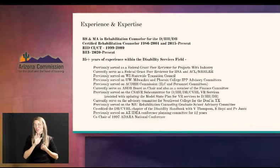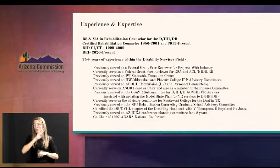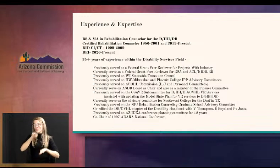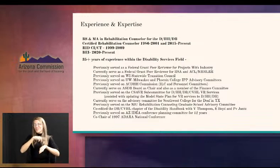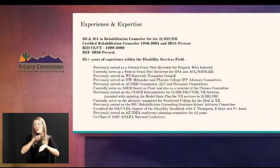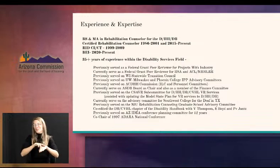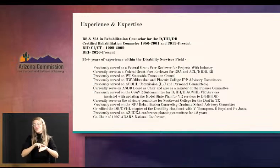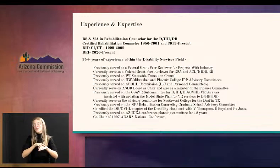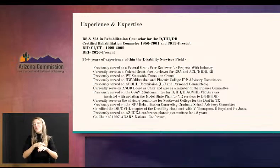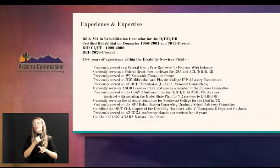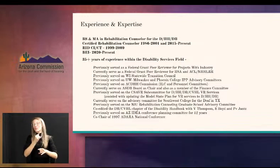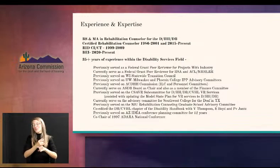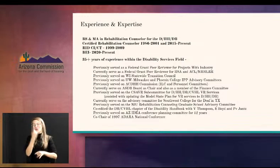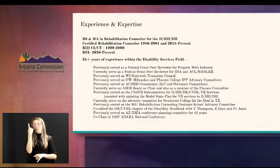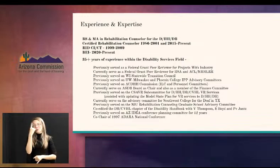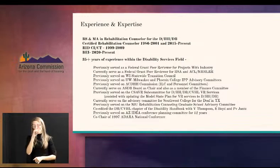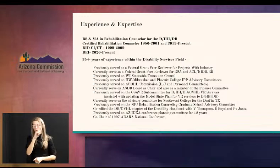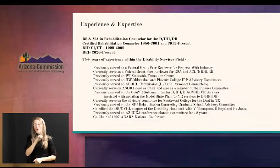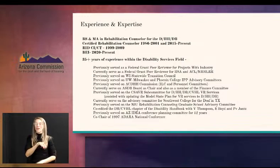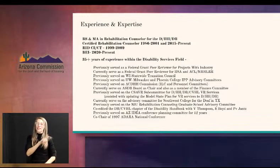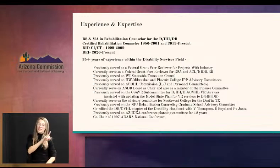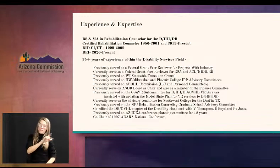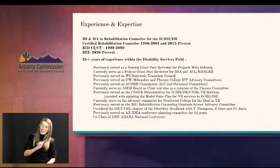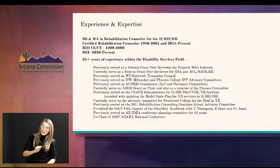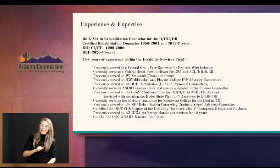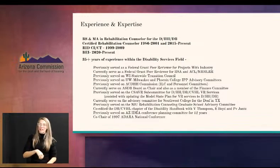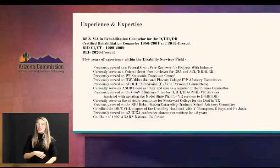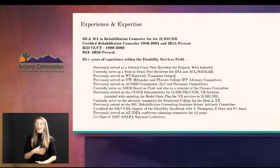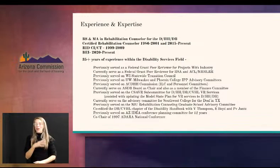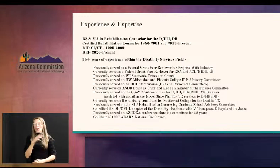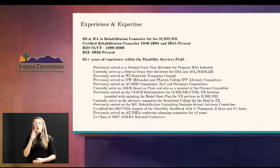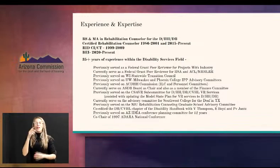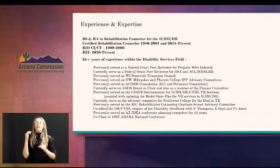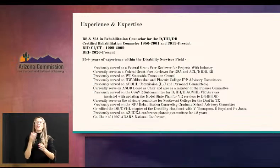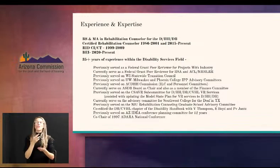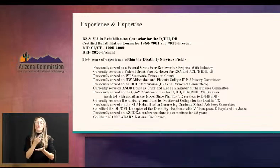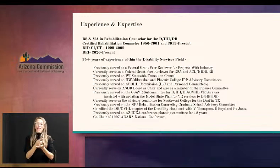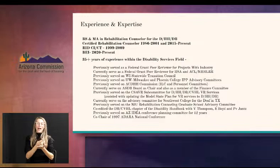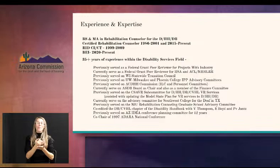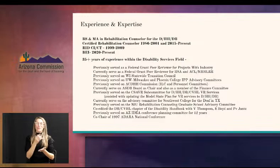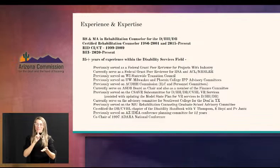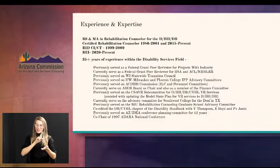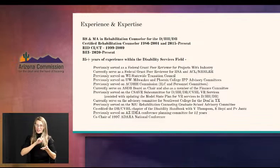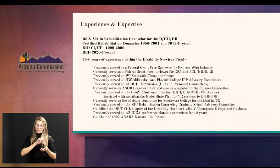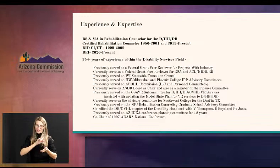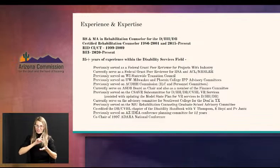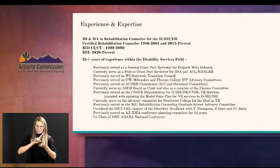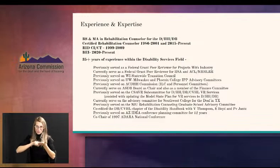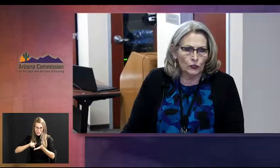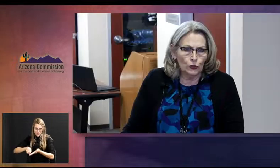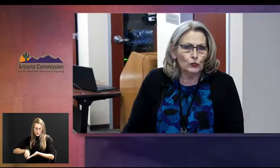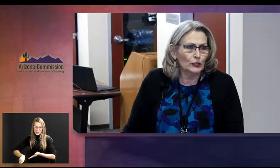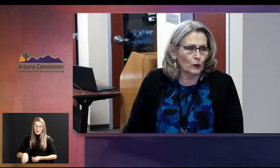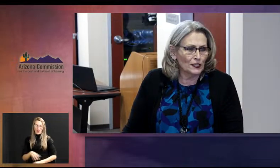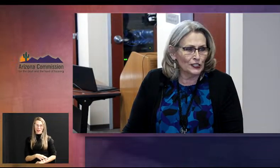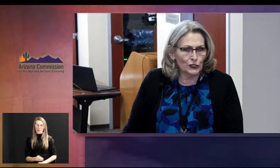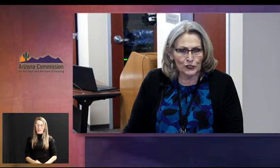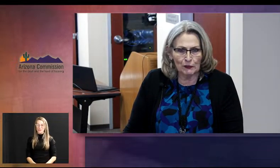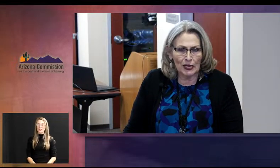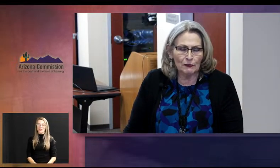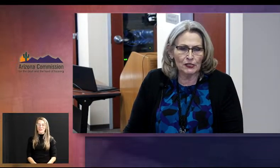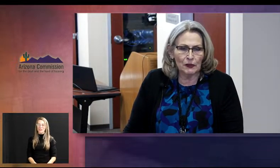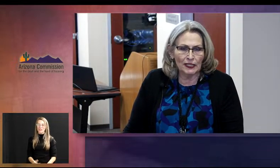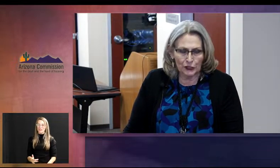on Disability, Independent Living, and Rehabilitation Research. I serve as a peer reviewer for them, usually once a